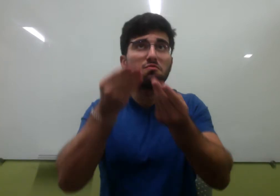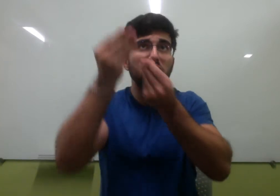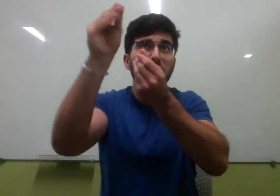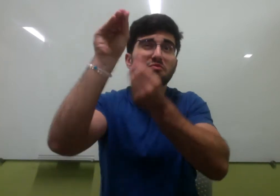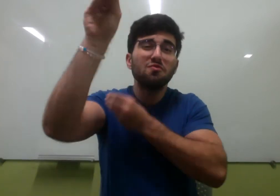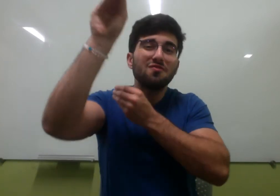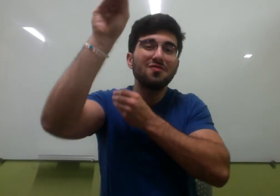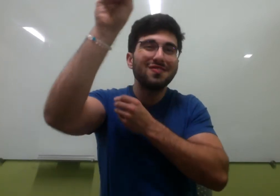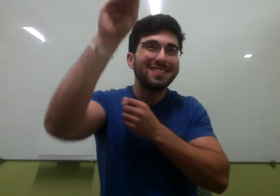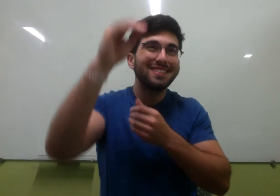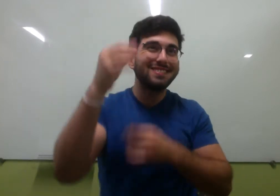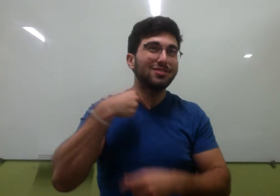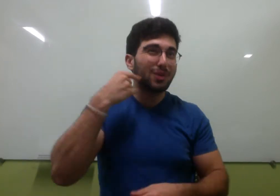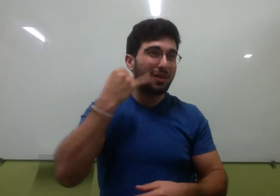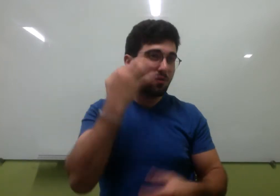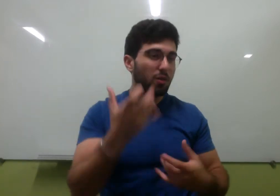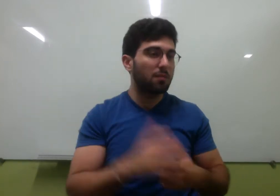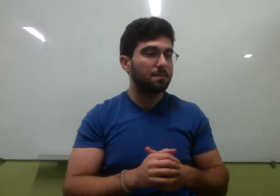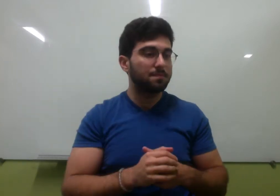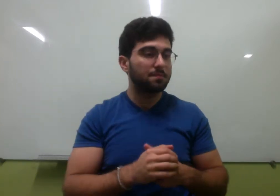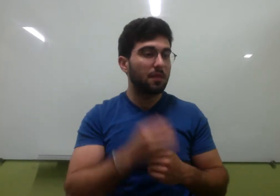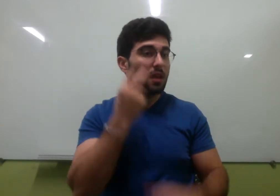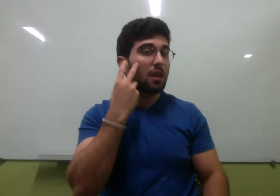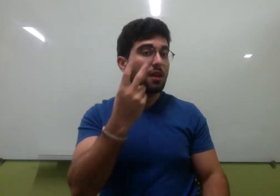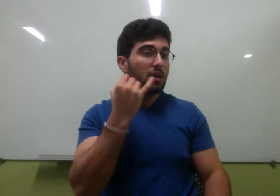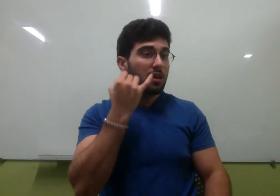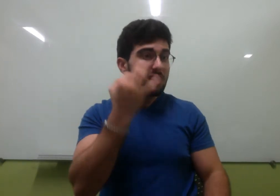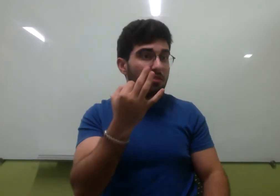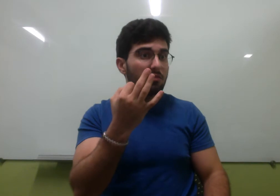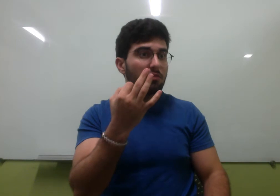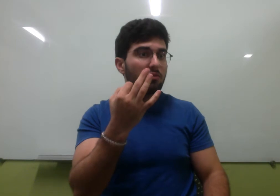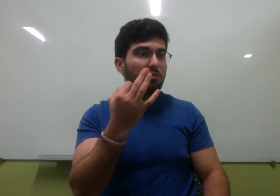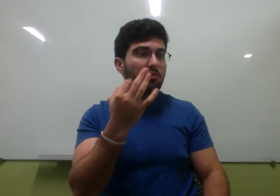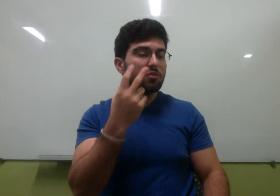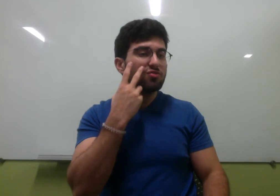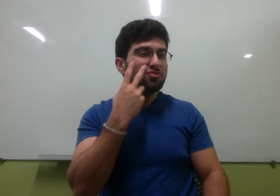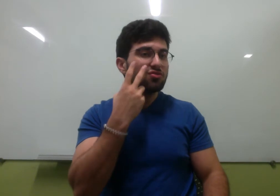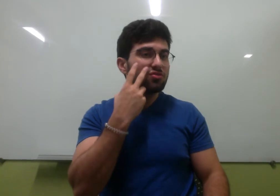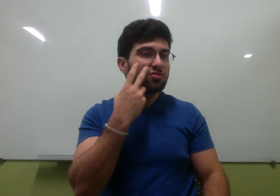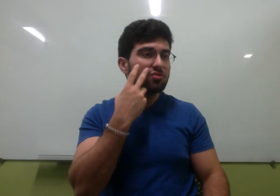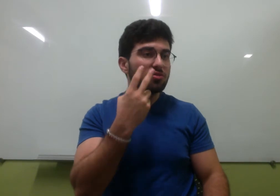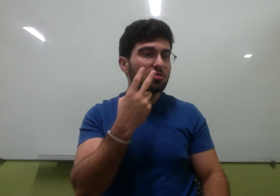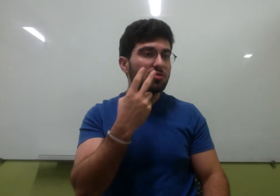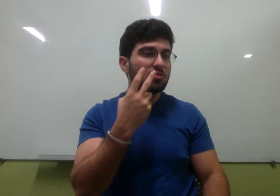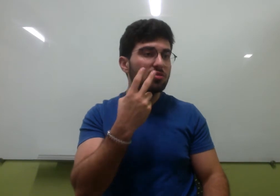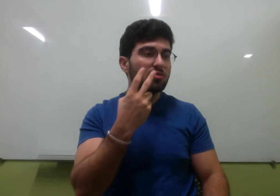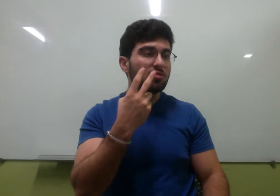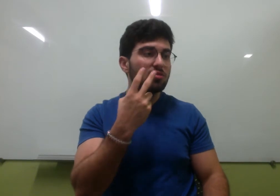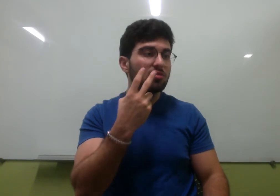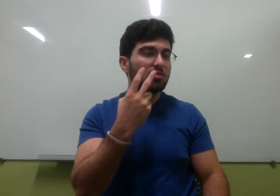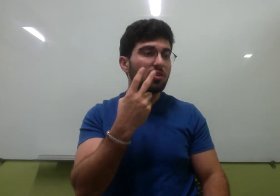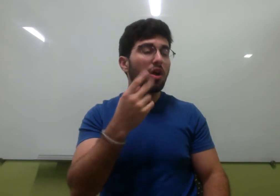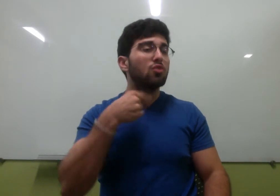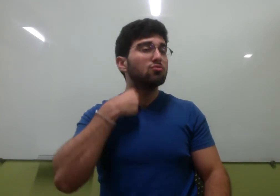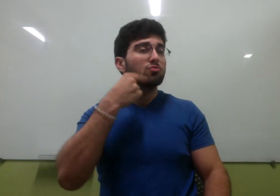from their friendly eyes, is the size of their tongue when they go licking stuff. And they have a very active tongue. That thing's always